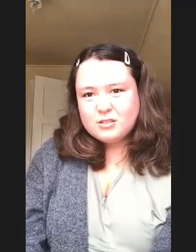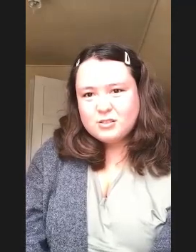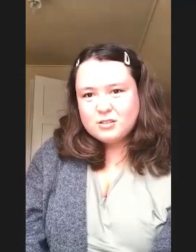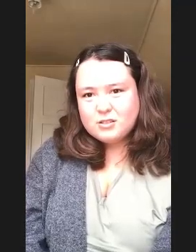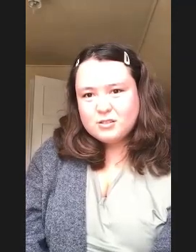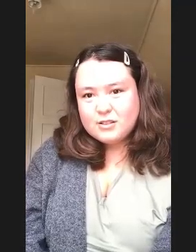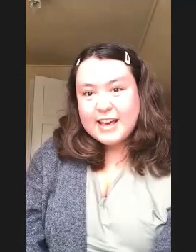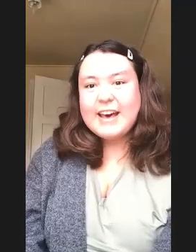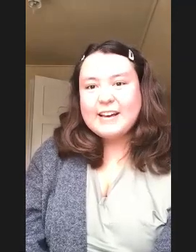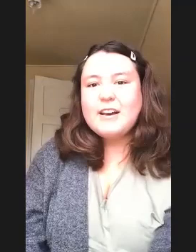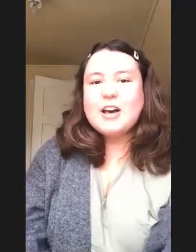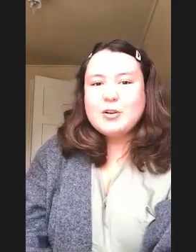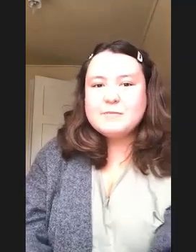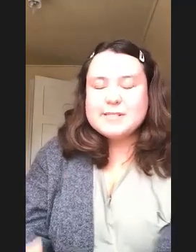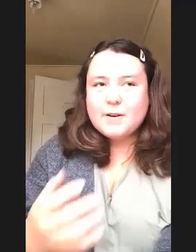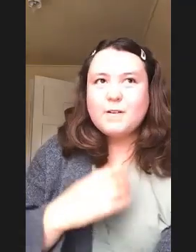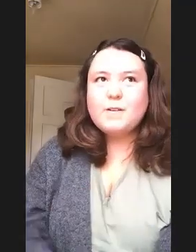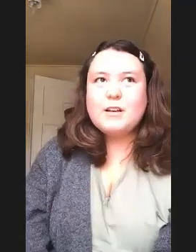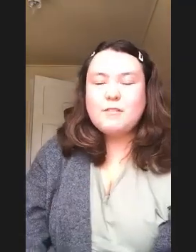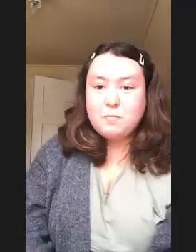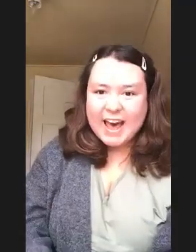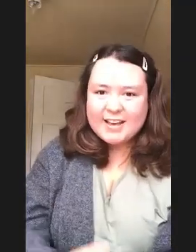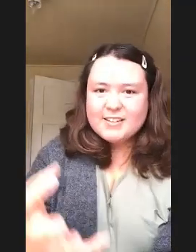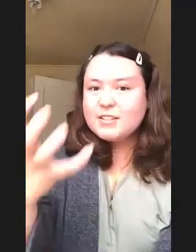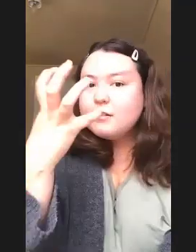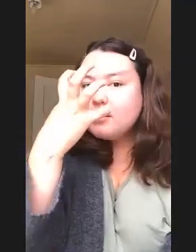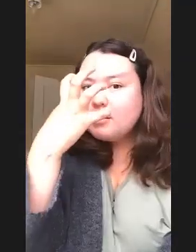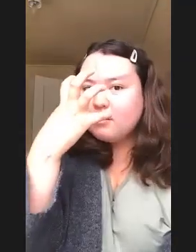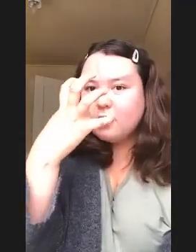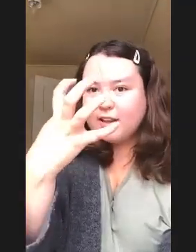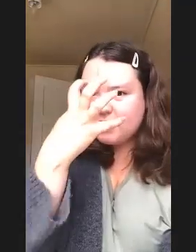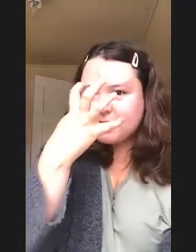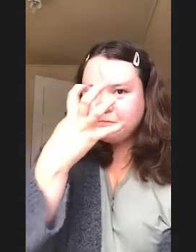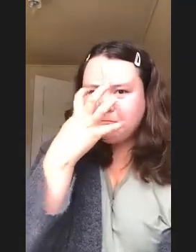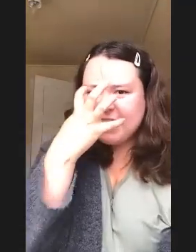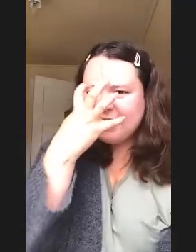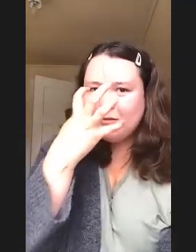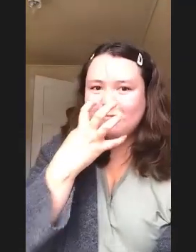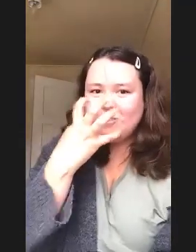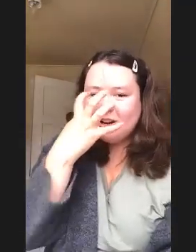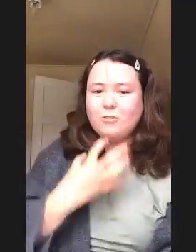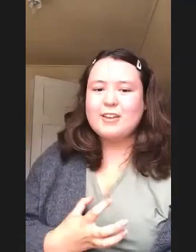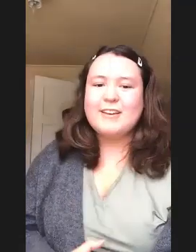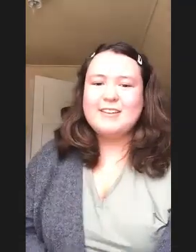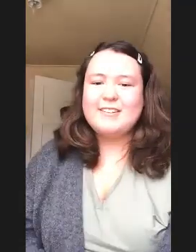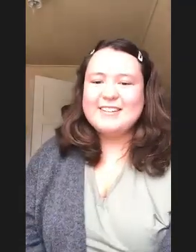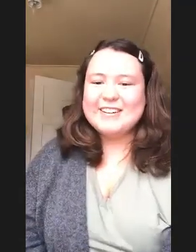time? Yeah. So if you're mad, you go like this. I'm mad. Not okay.